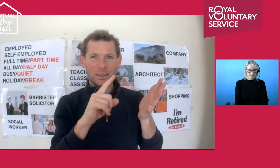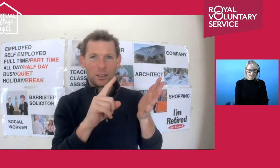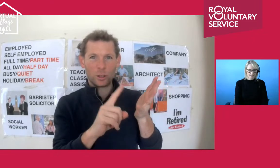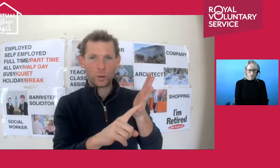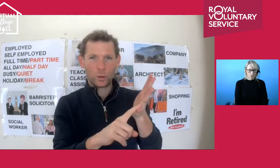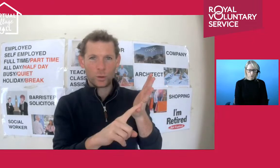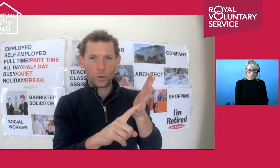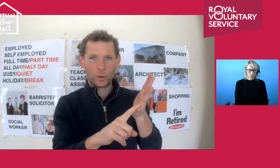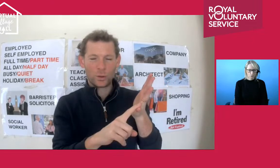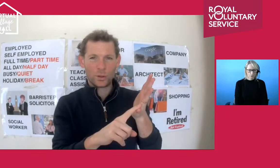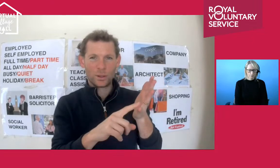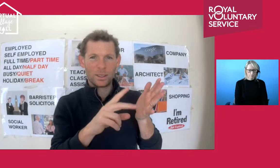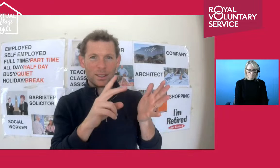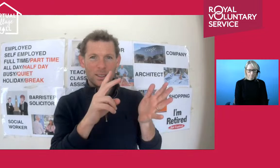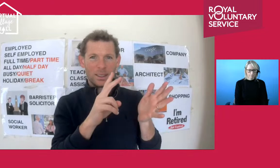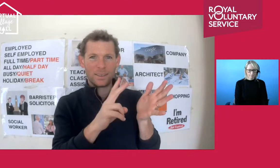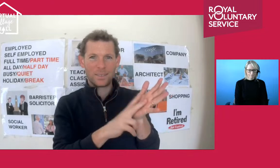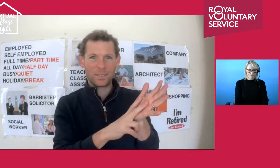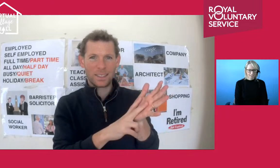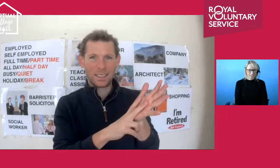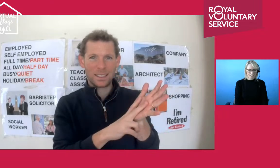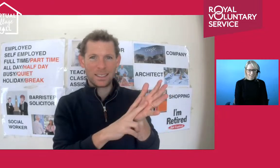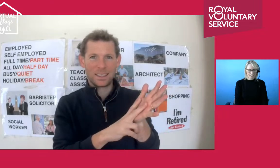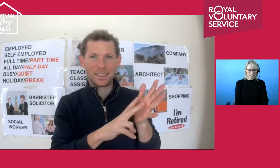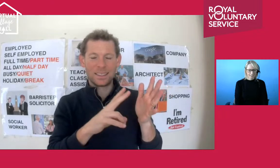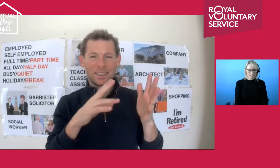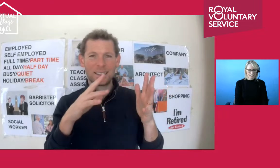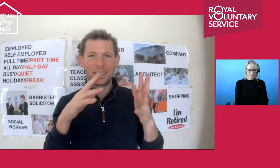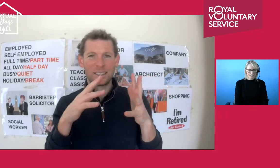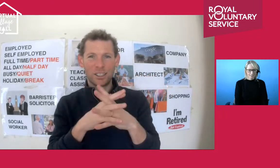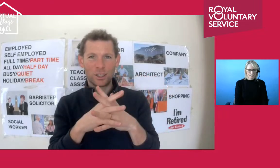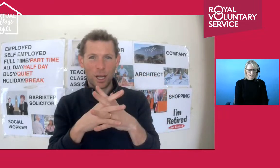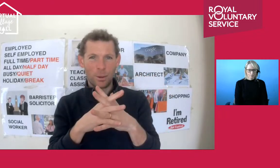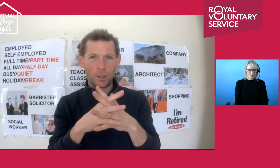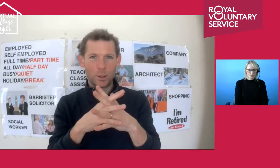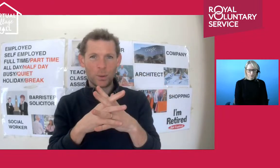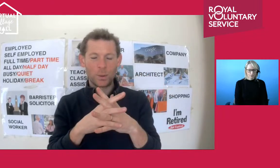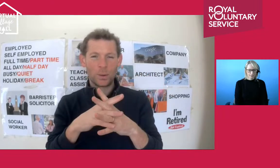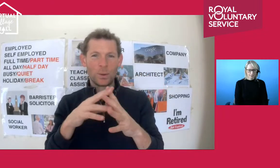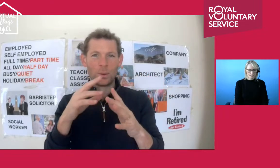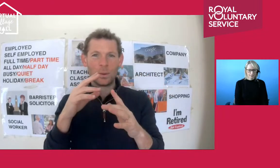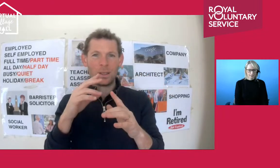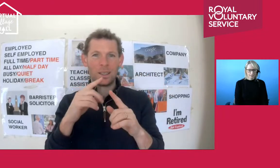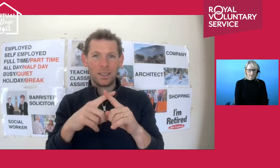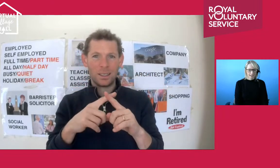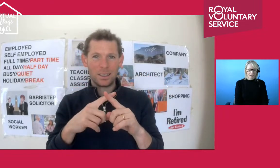T U V W